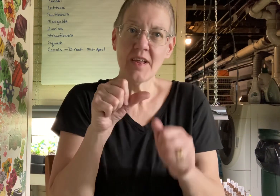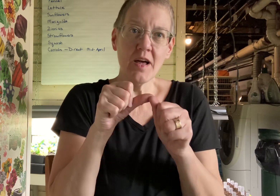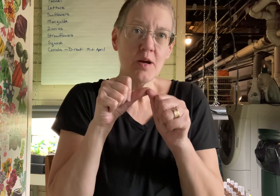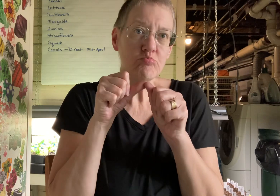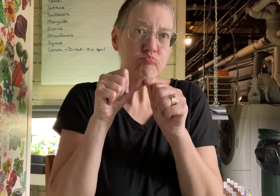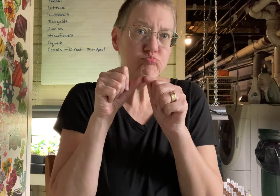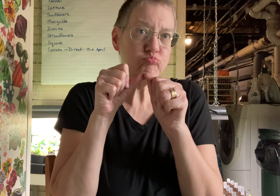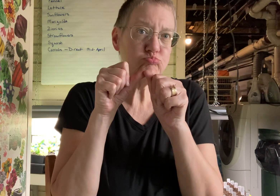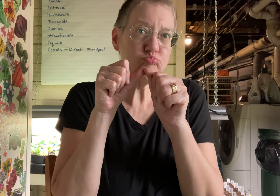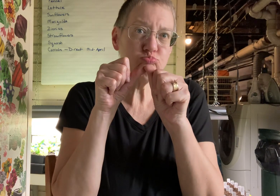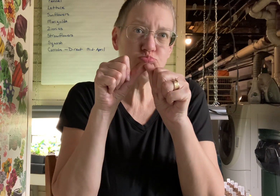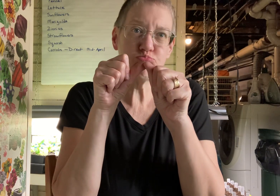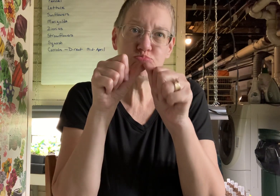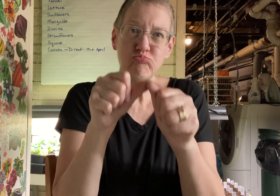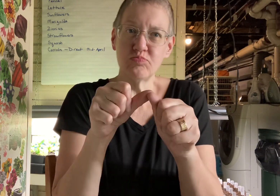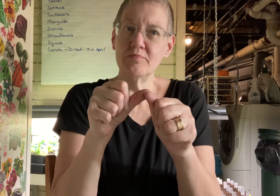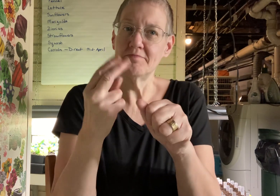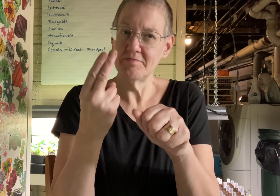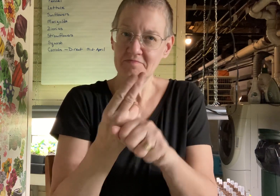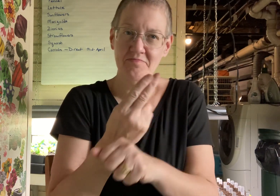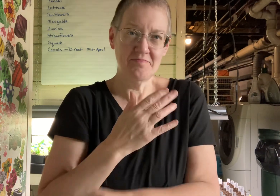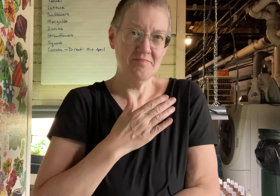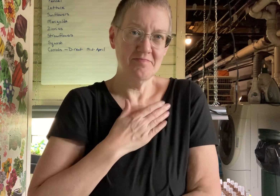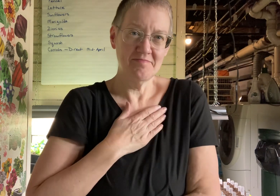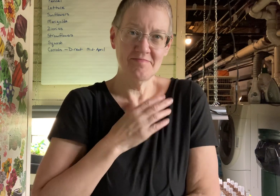heat-loving flower that lasts and lasts.